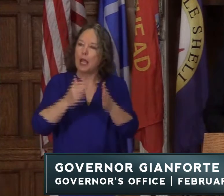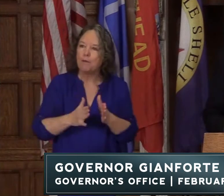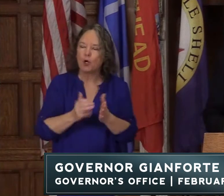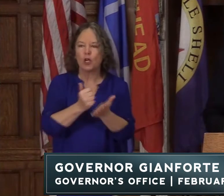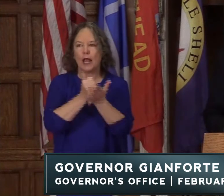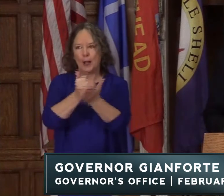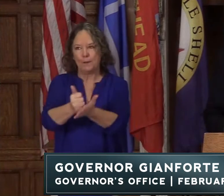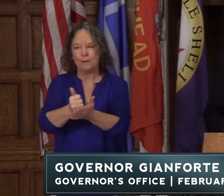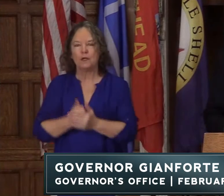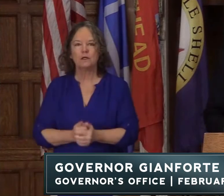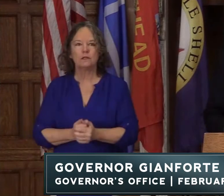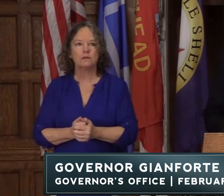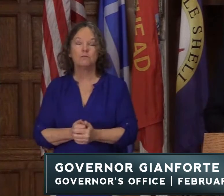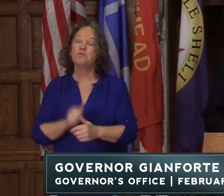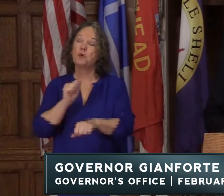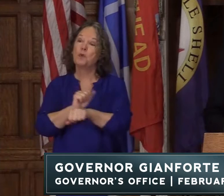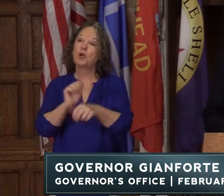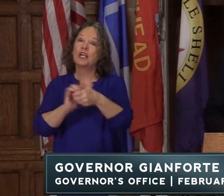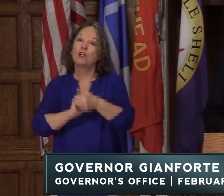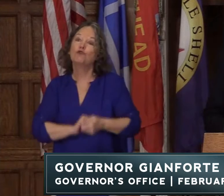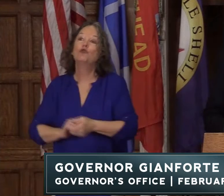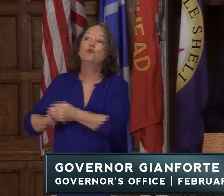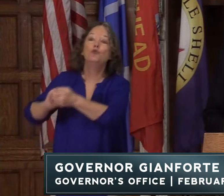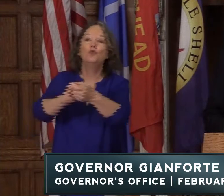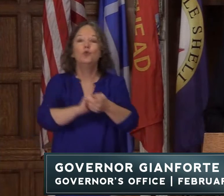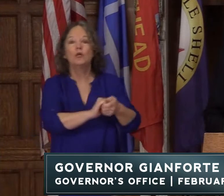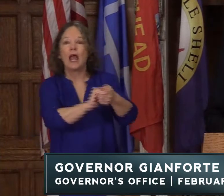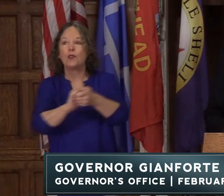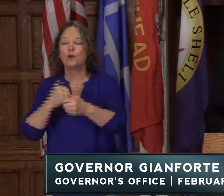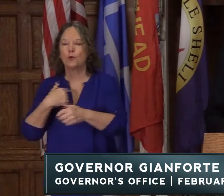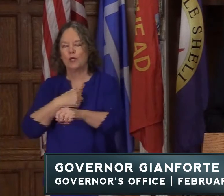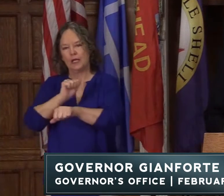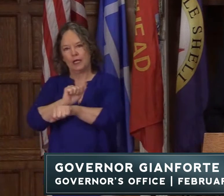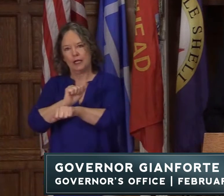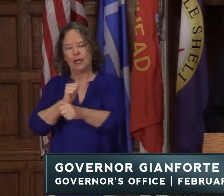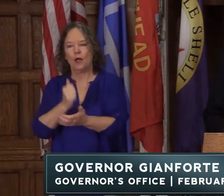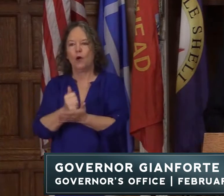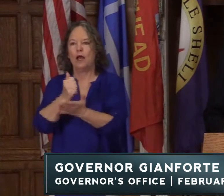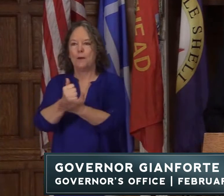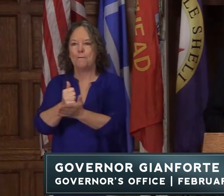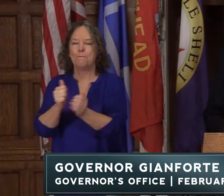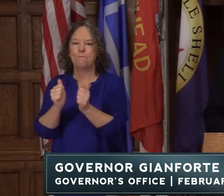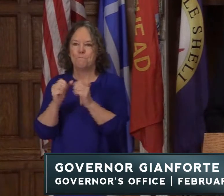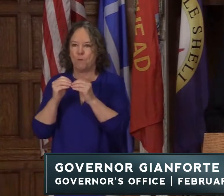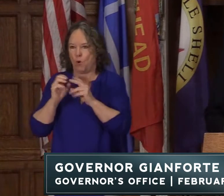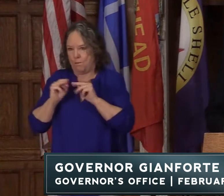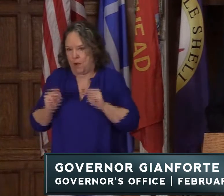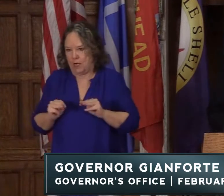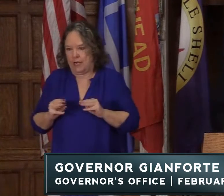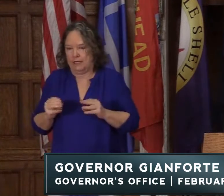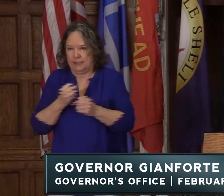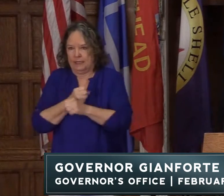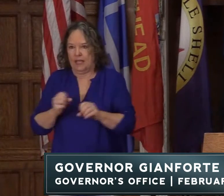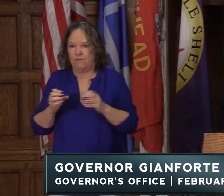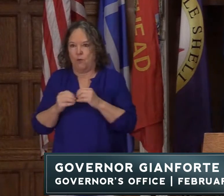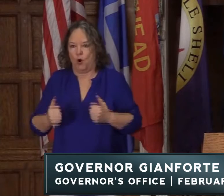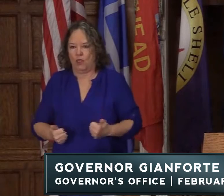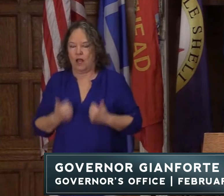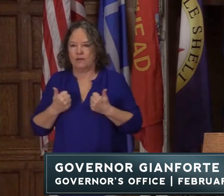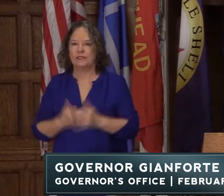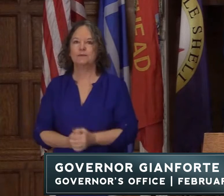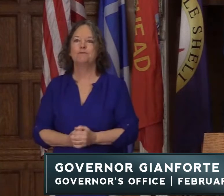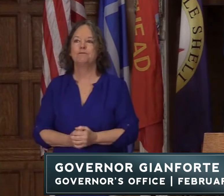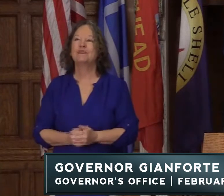help. By working together, we can protect more Montanans and save more lives. With that, I'm happy to take your